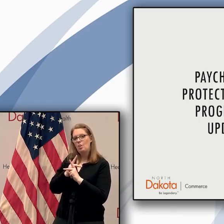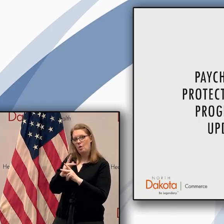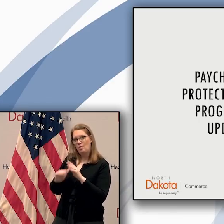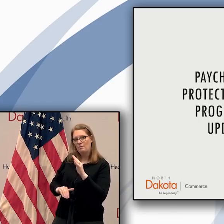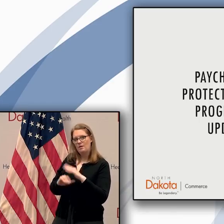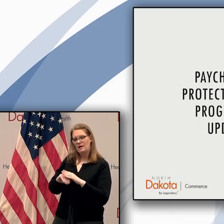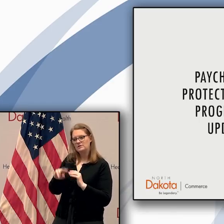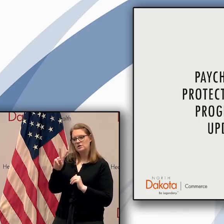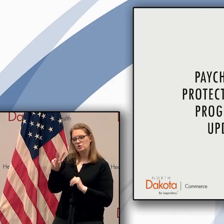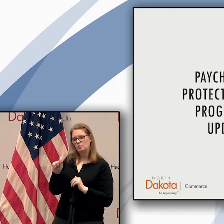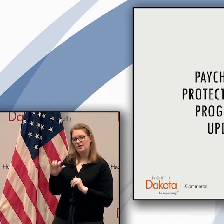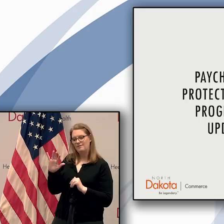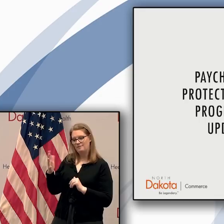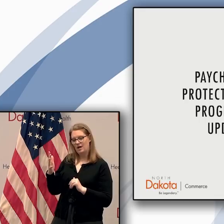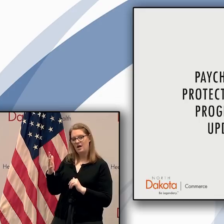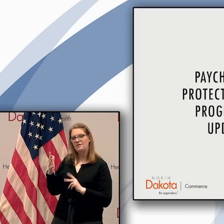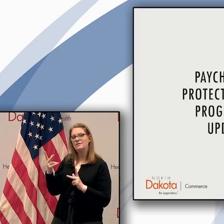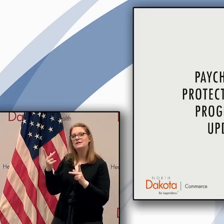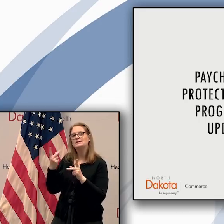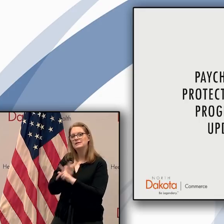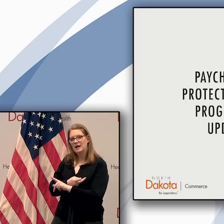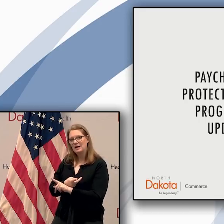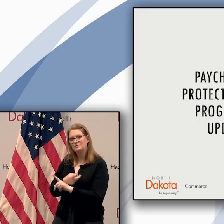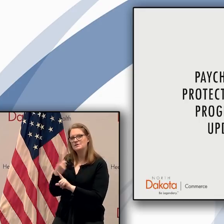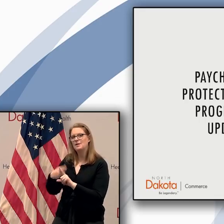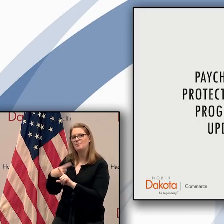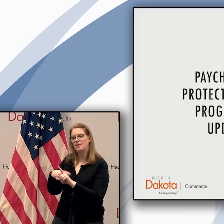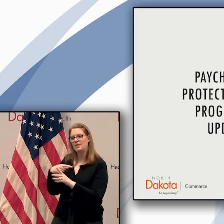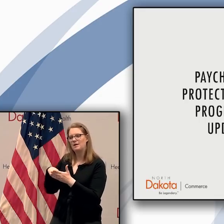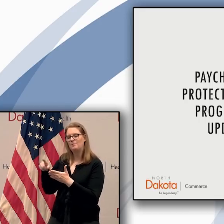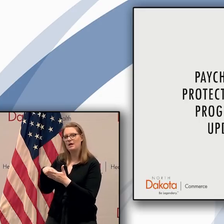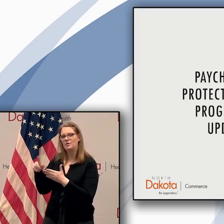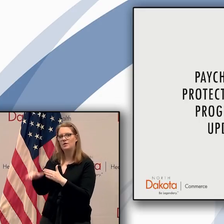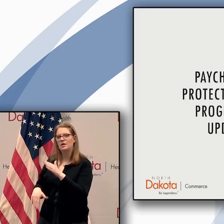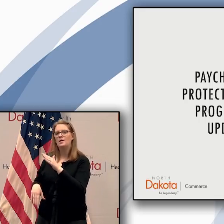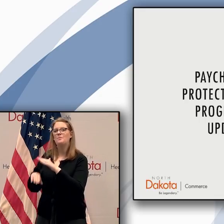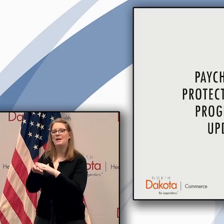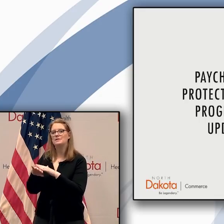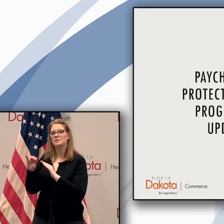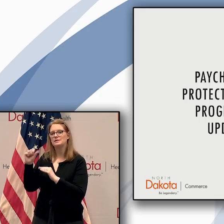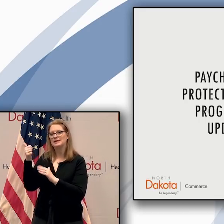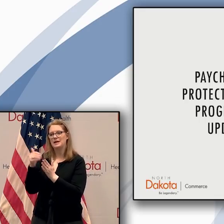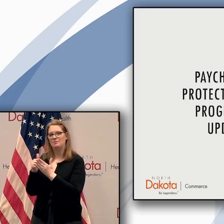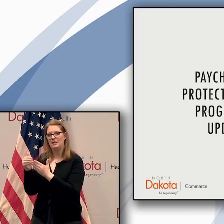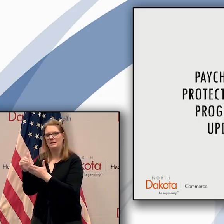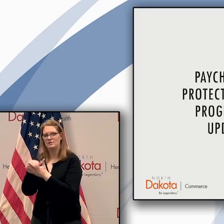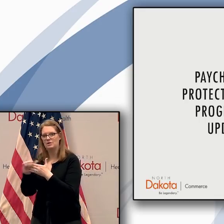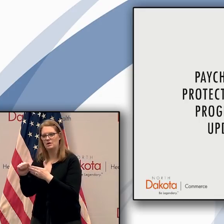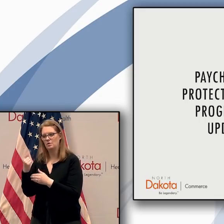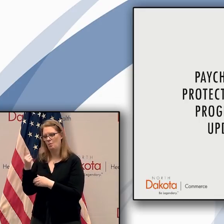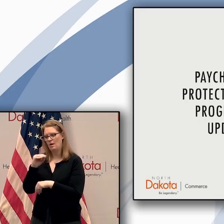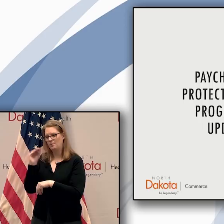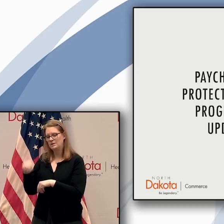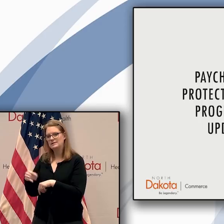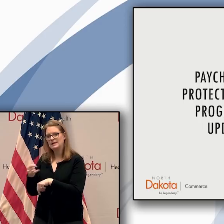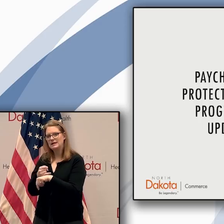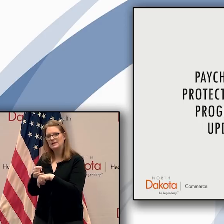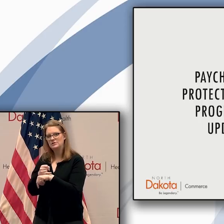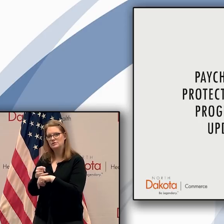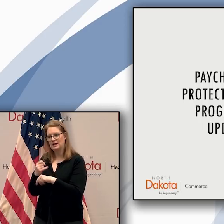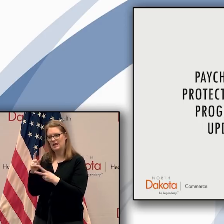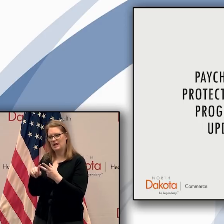approximately 2.5 times monthly payroll, up to a maximum of $10 million with a 1% interest rate and a term of